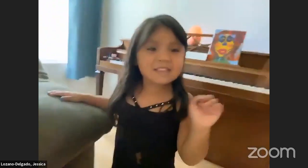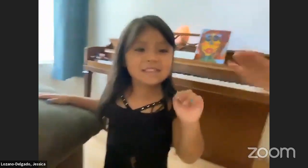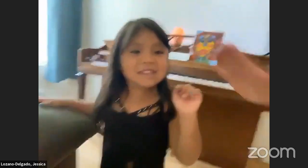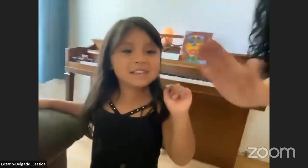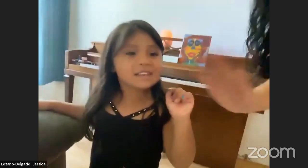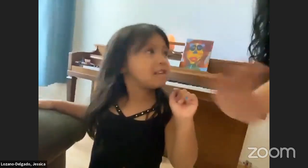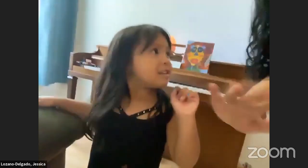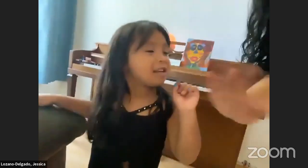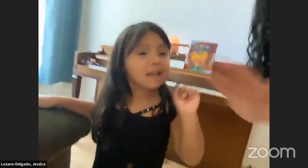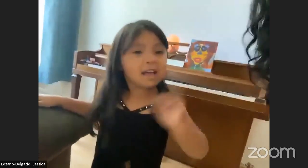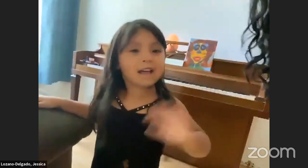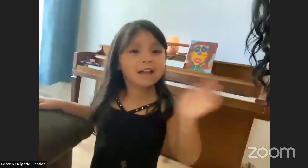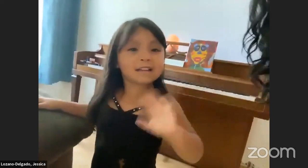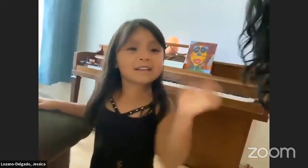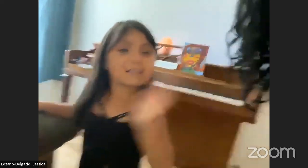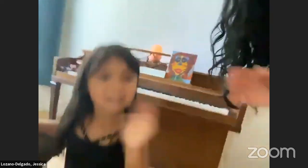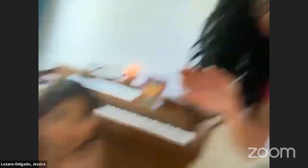Say bye. Hi.